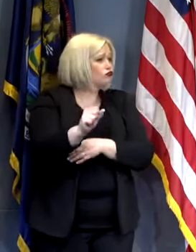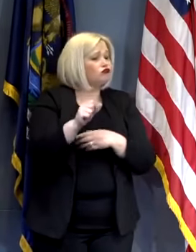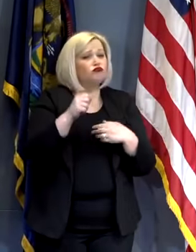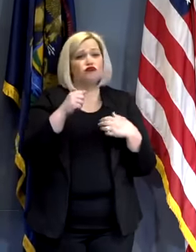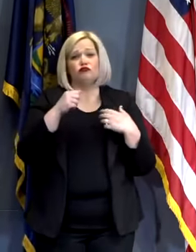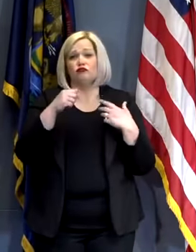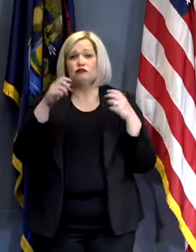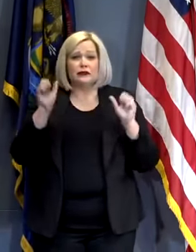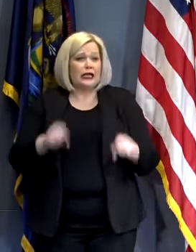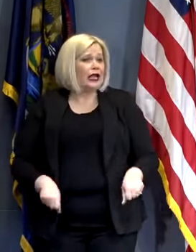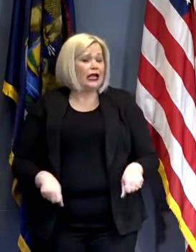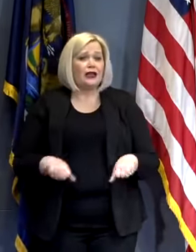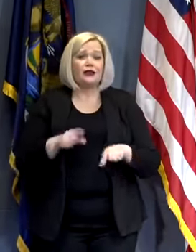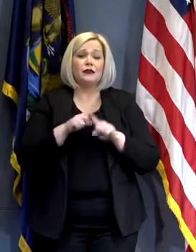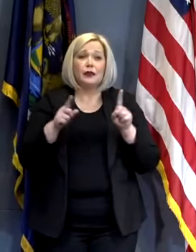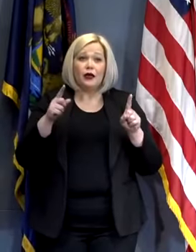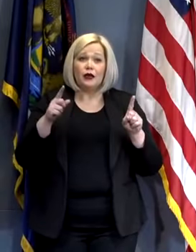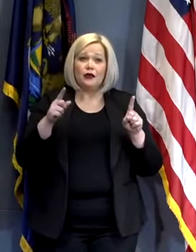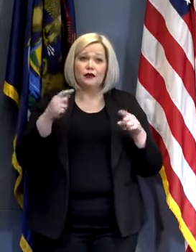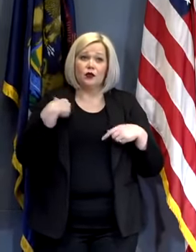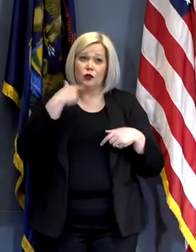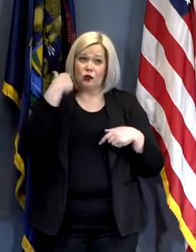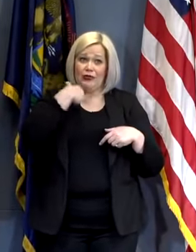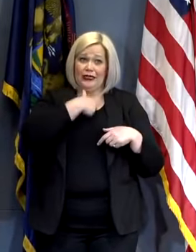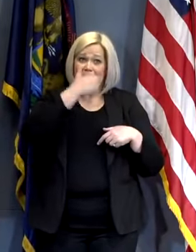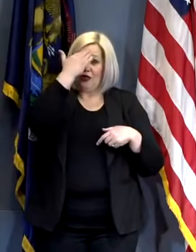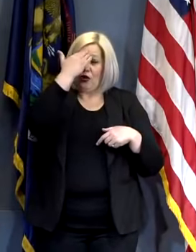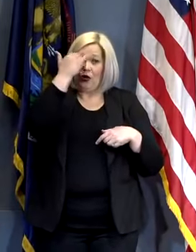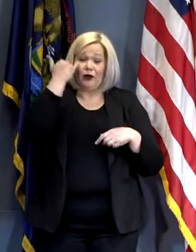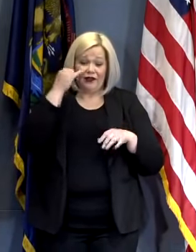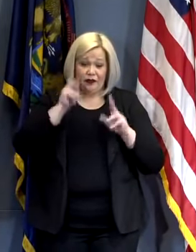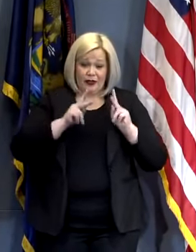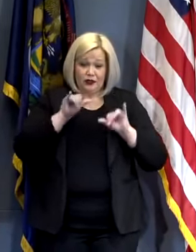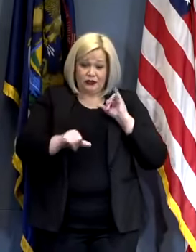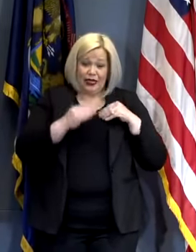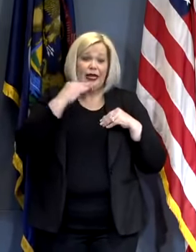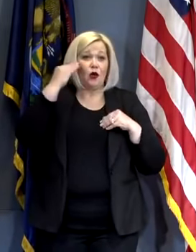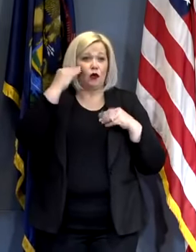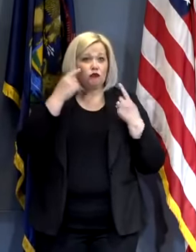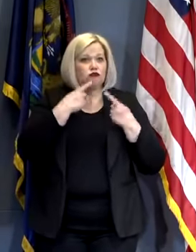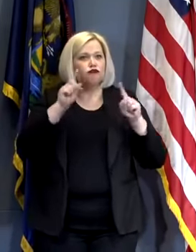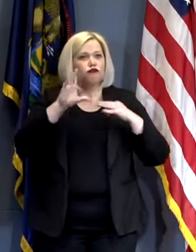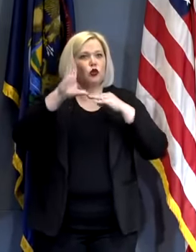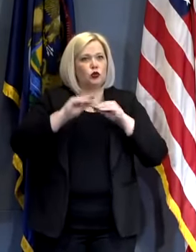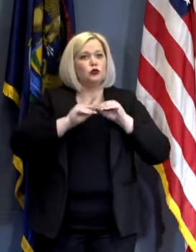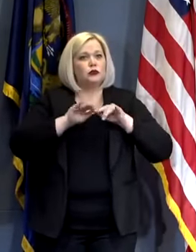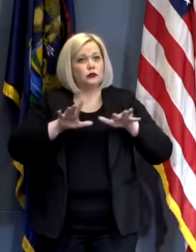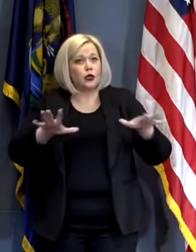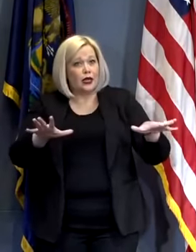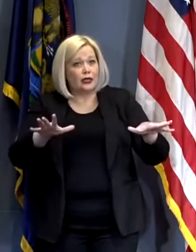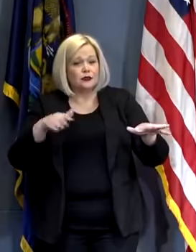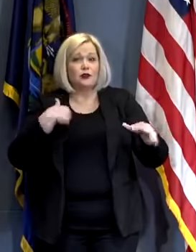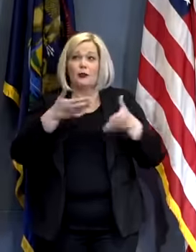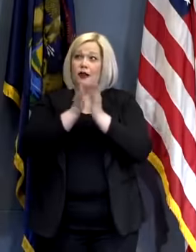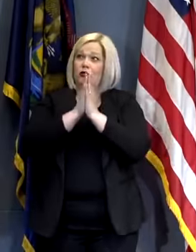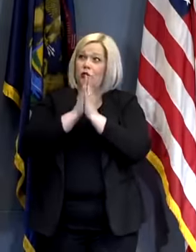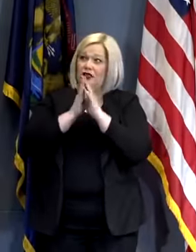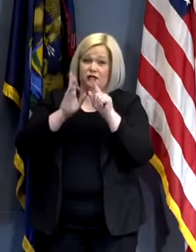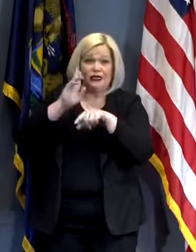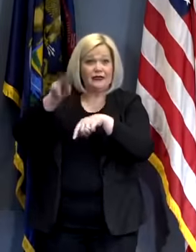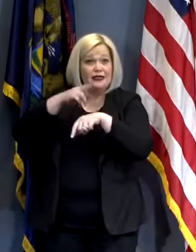but we know that the stay home orders across the country are working, and my request was that at the national level